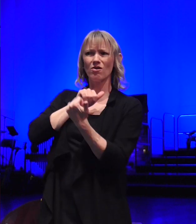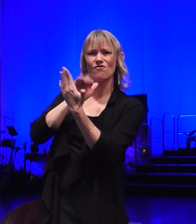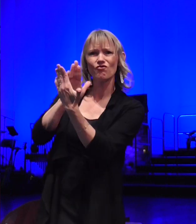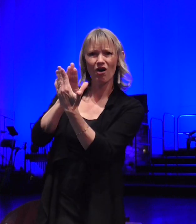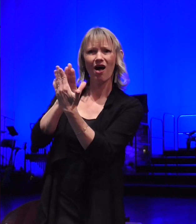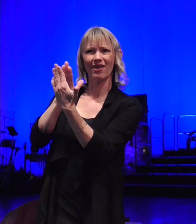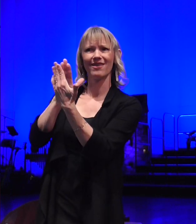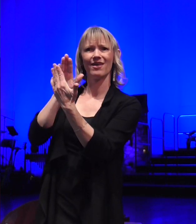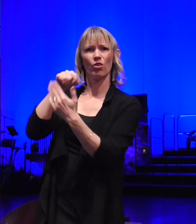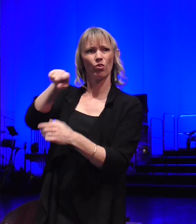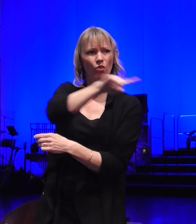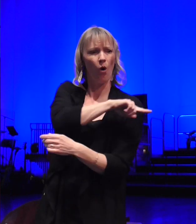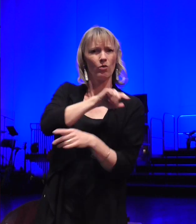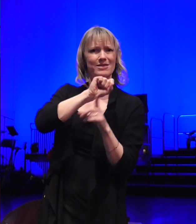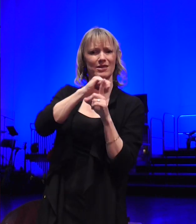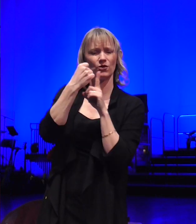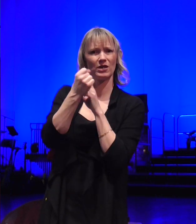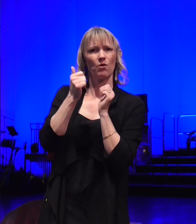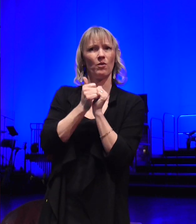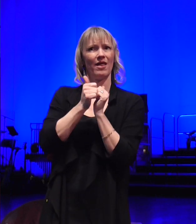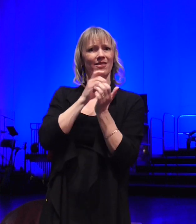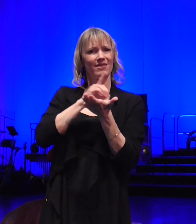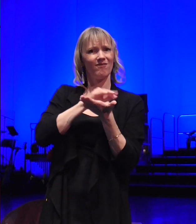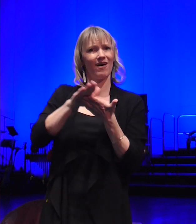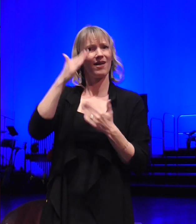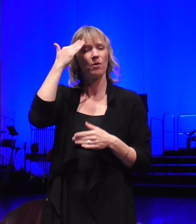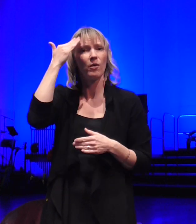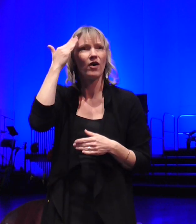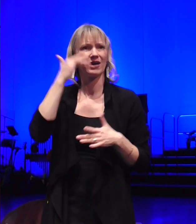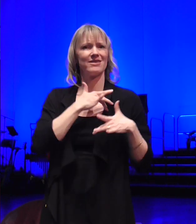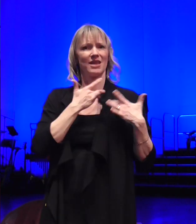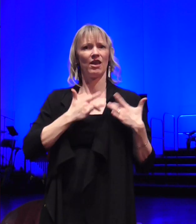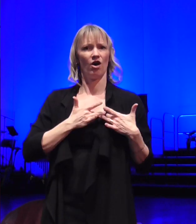divine awareness and a greater amount of heart.